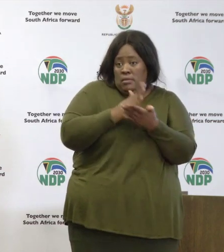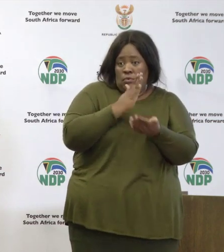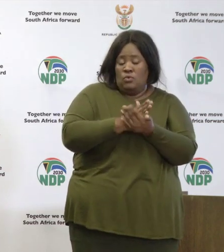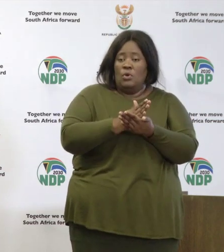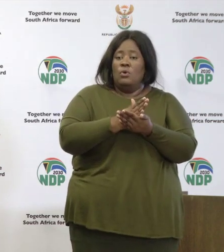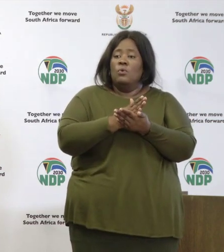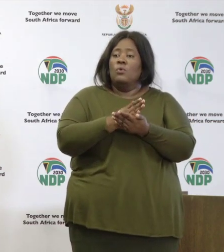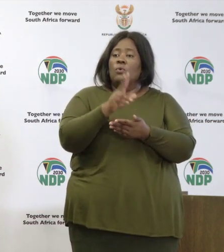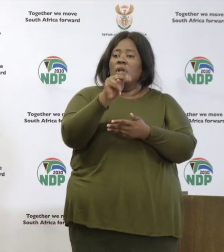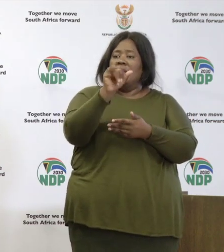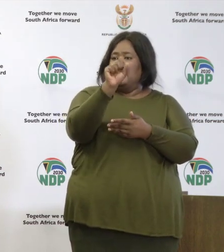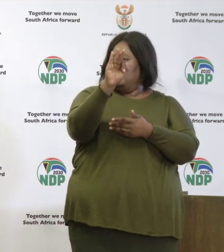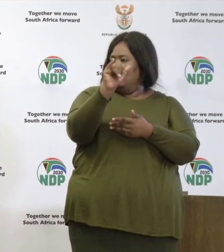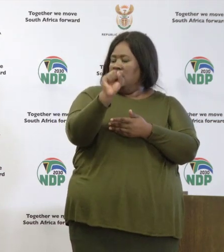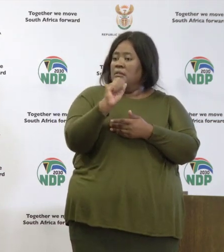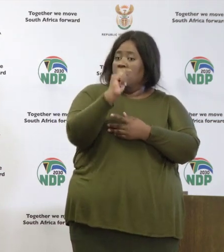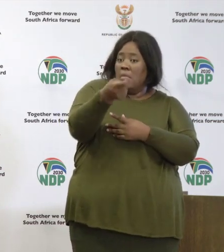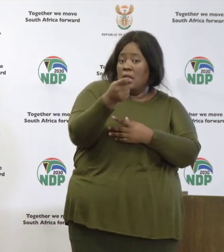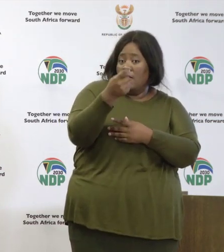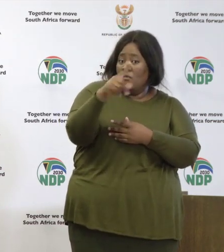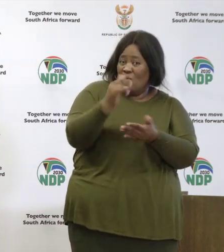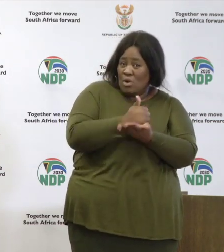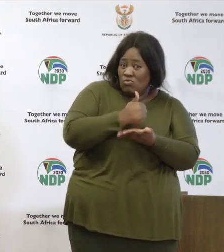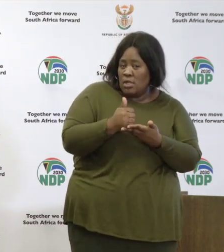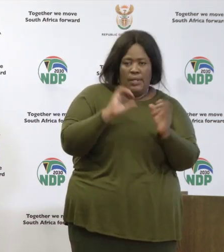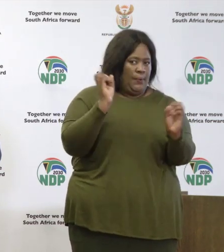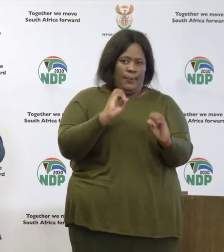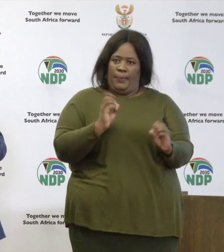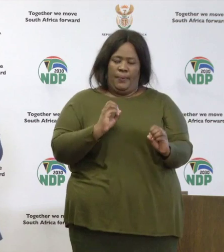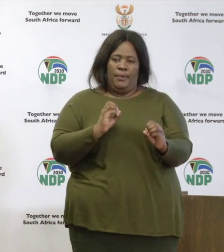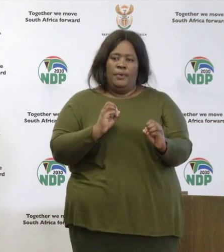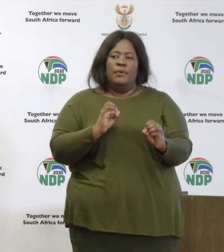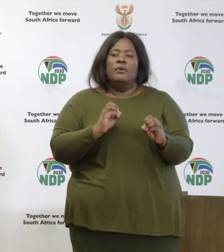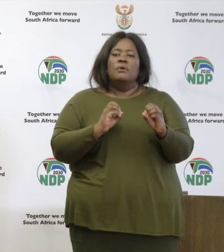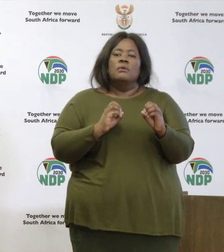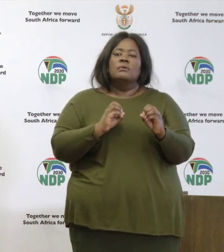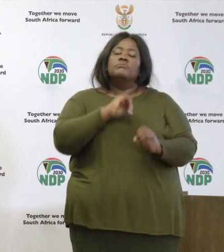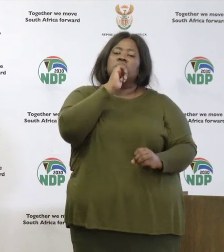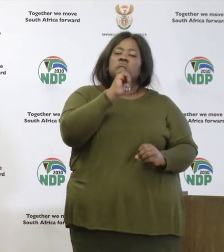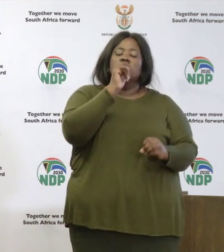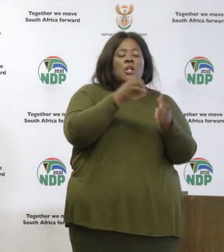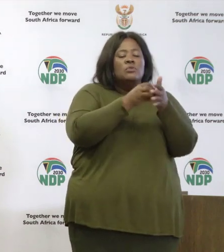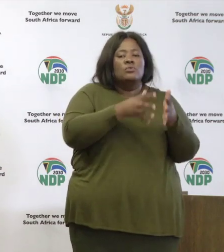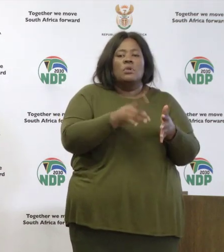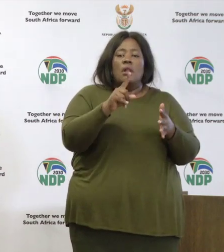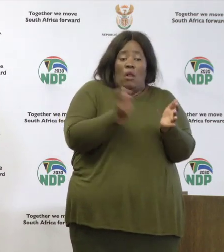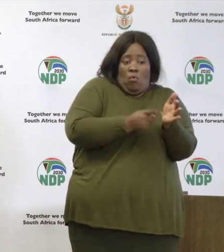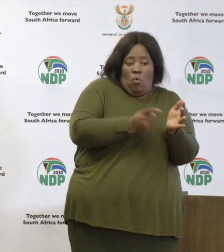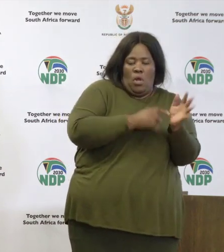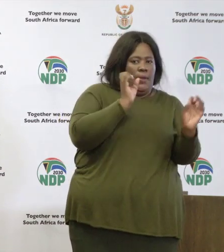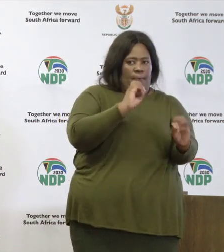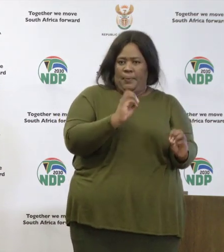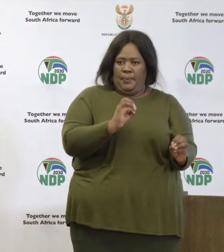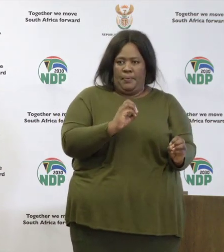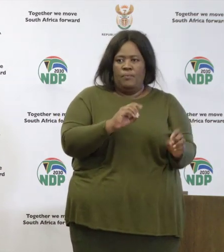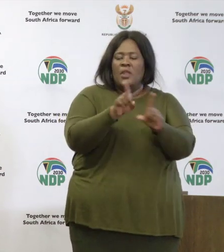not NSFAS student pays registration or is supposed to pay even if those students are owing, as well as